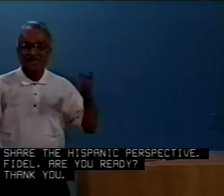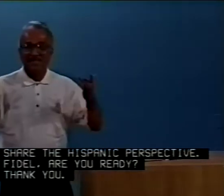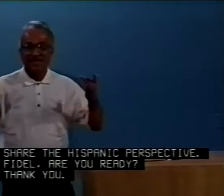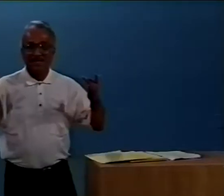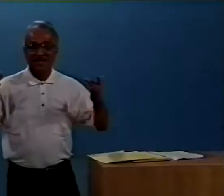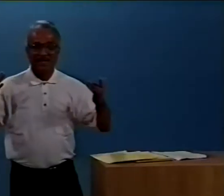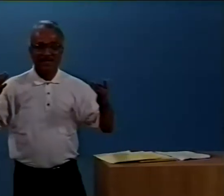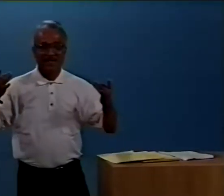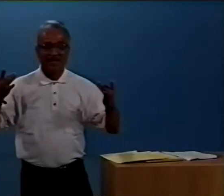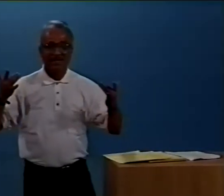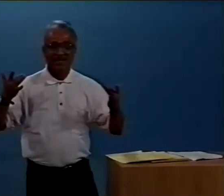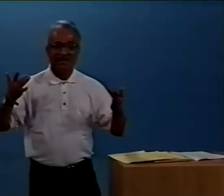Que pasa,